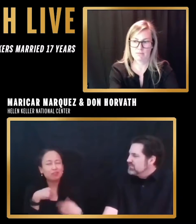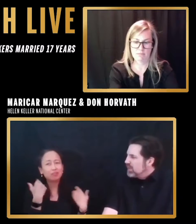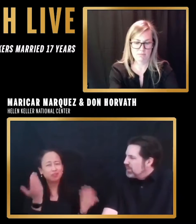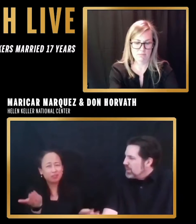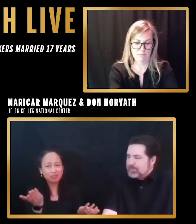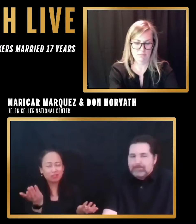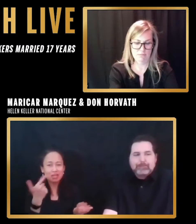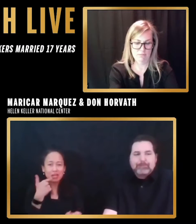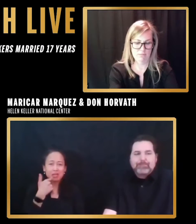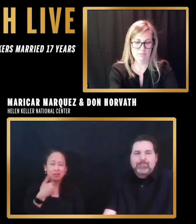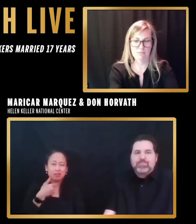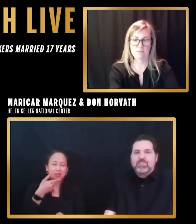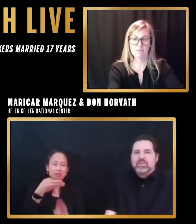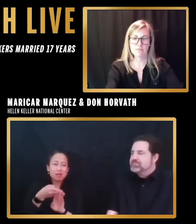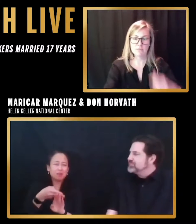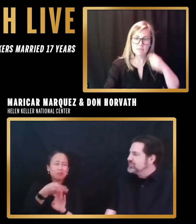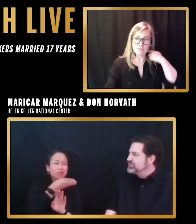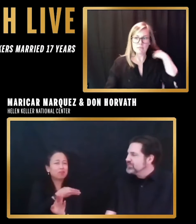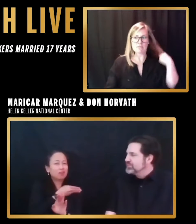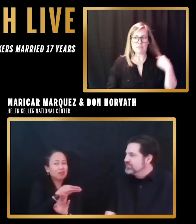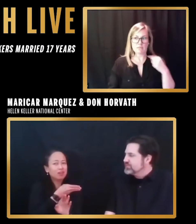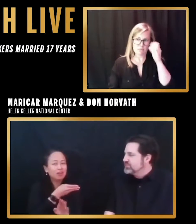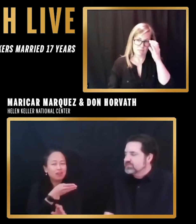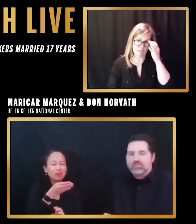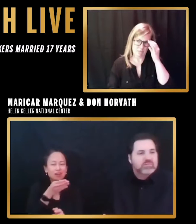This is Maricar.